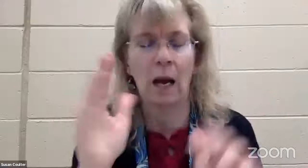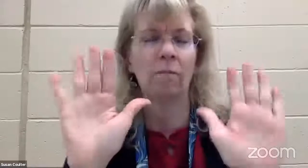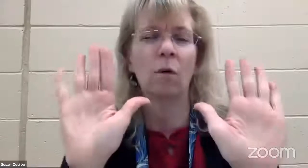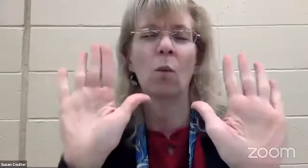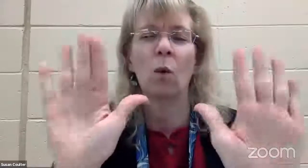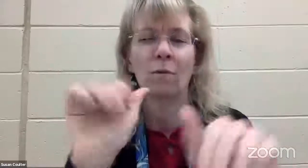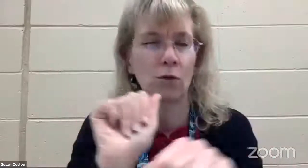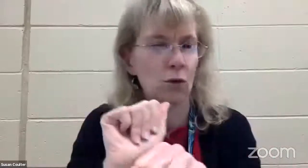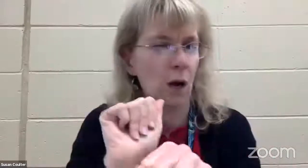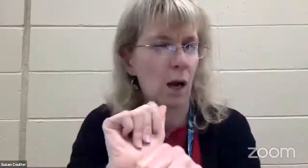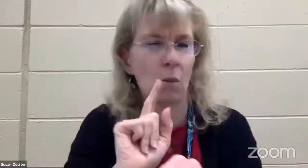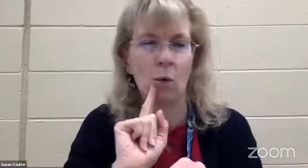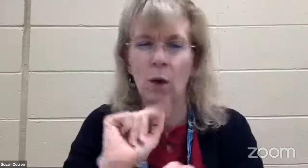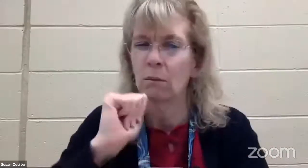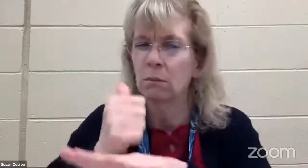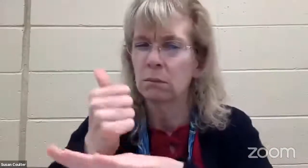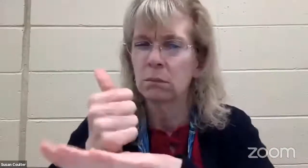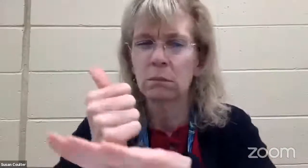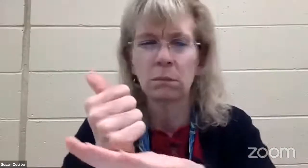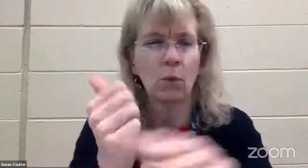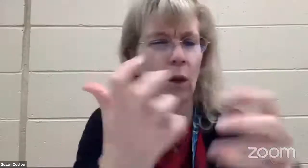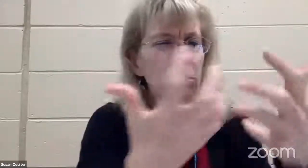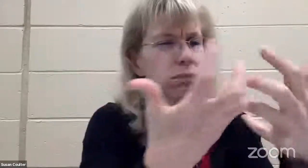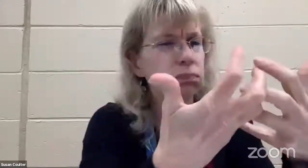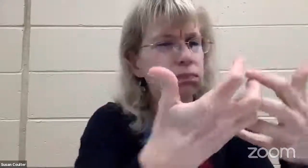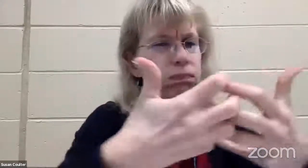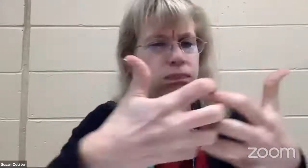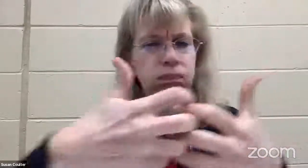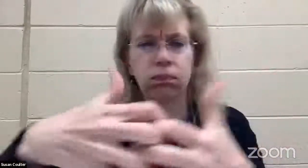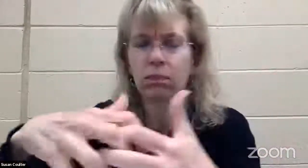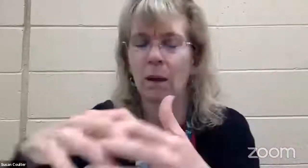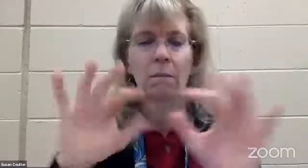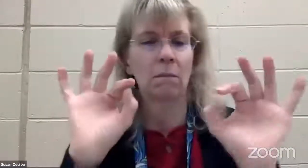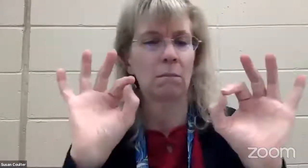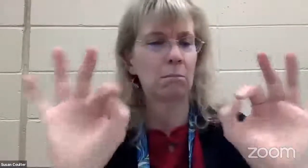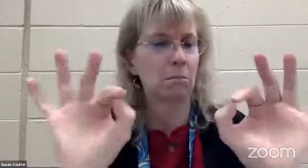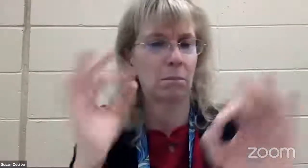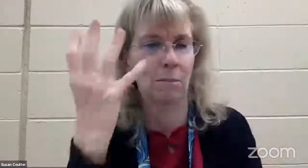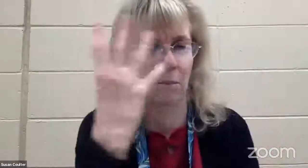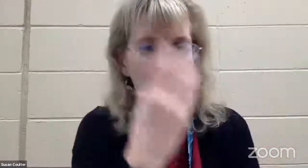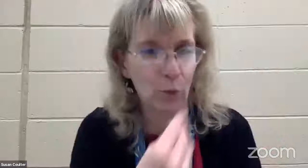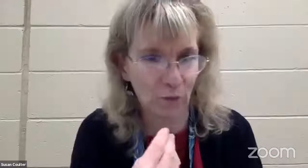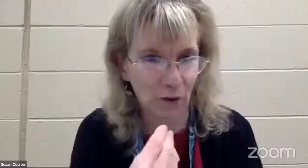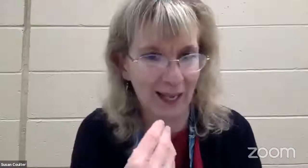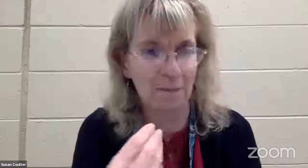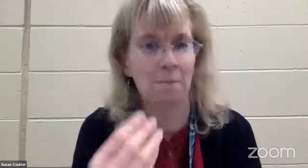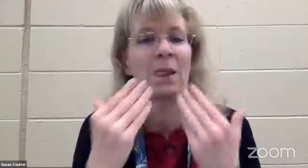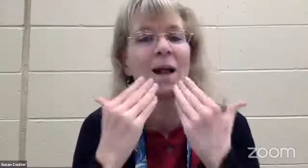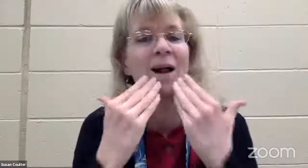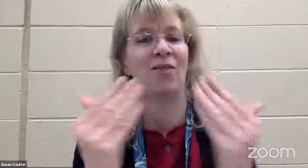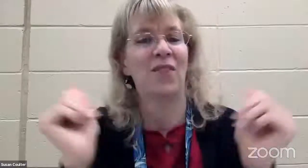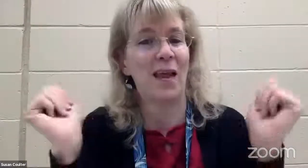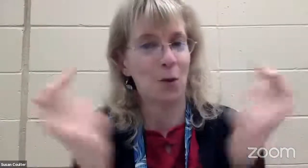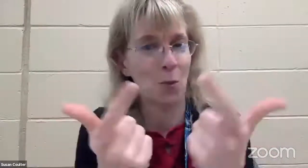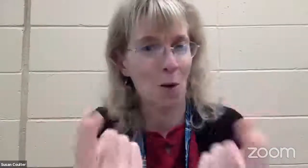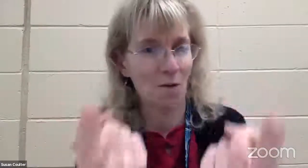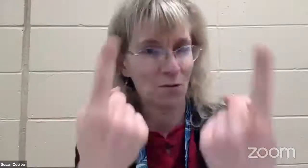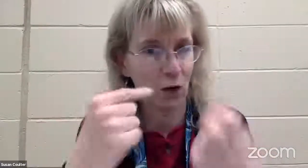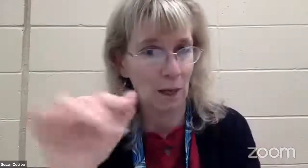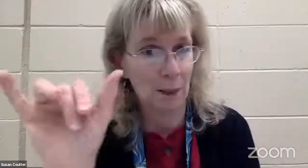here, and he's grooming me to take over for him on the management side for when he retires, trading my drafting table in for a desk. You don't